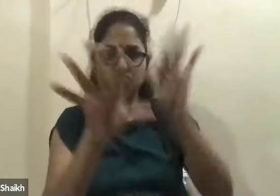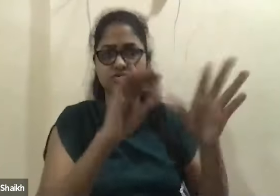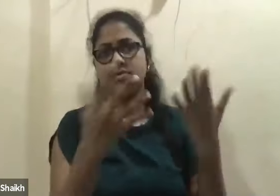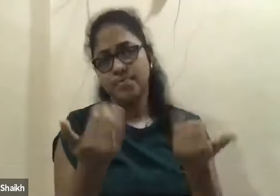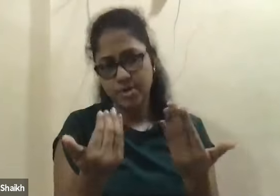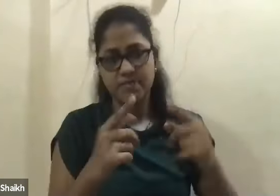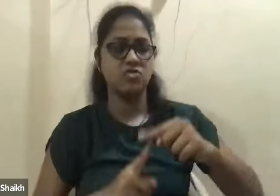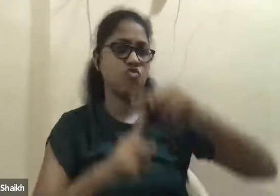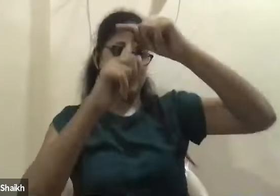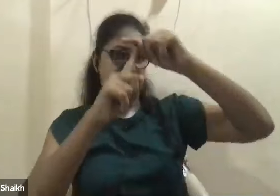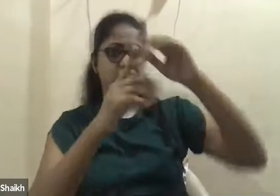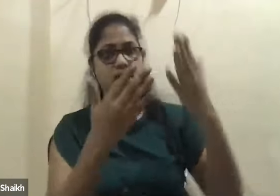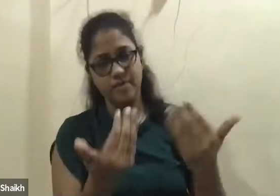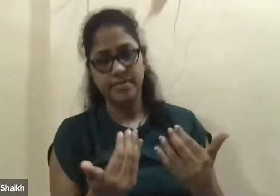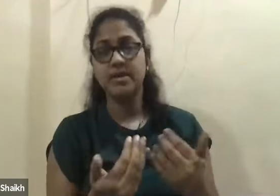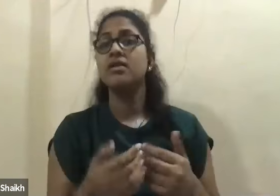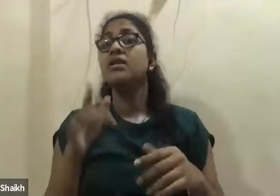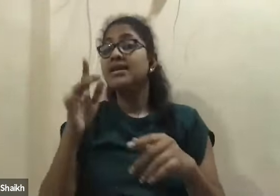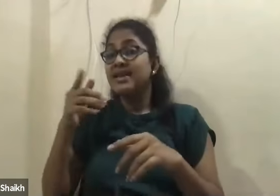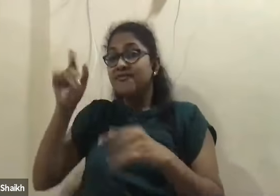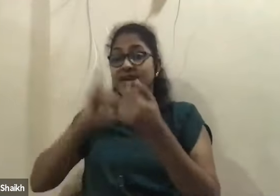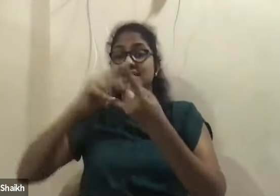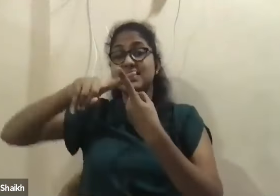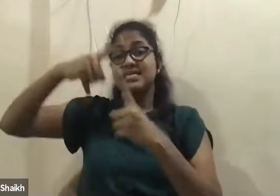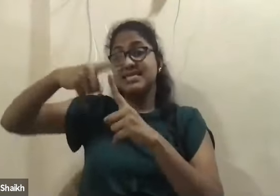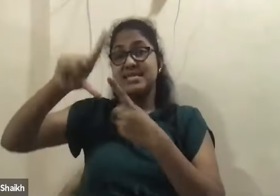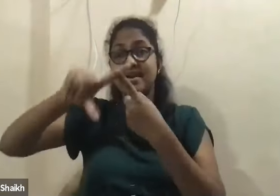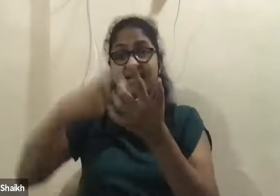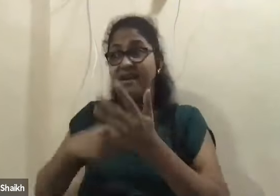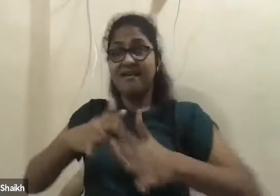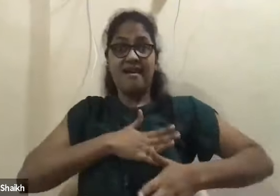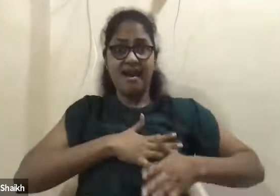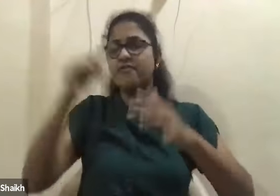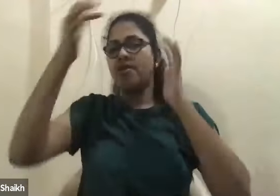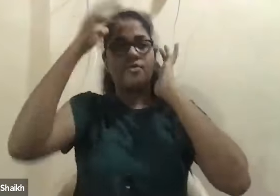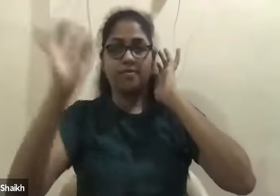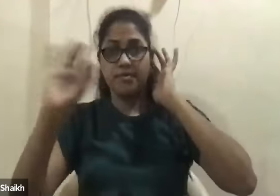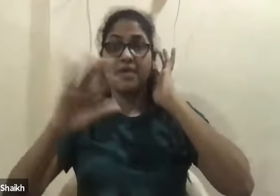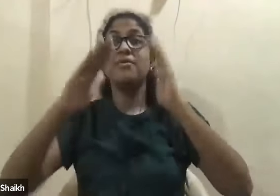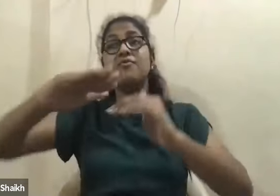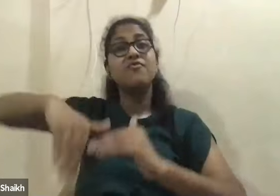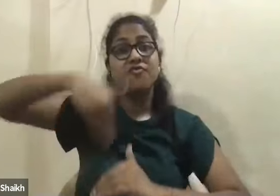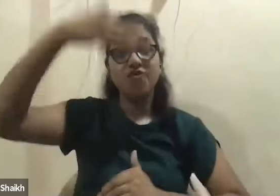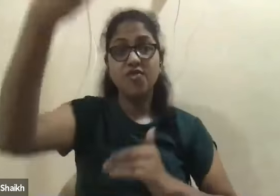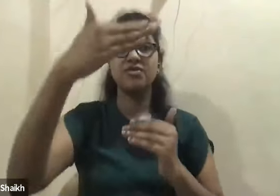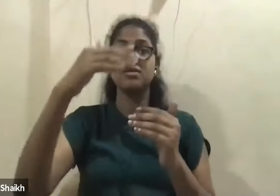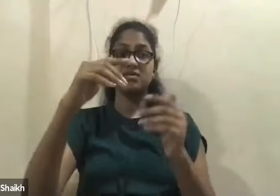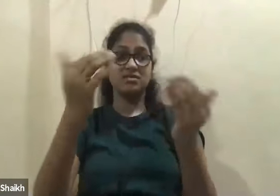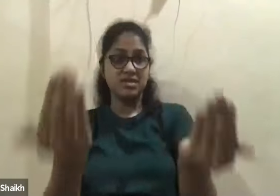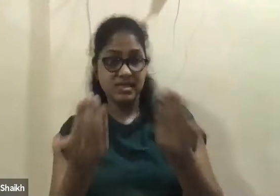alive, it's not a problem, but to foresee the future and have provisions so that the future is taken care of is